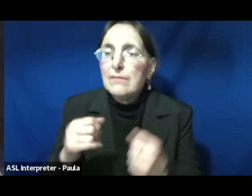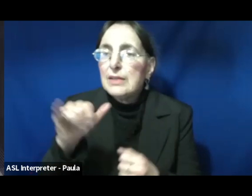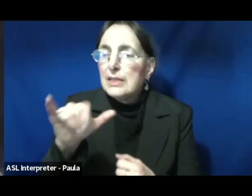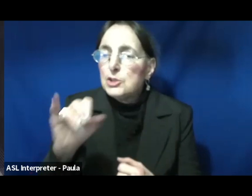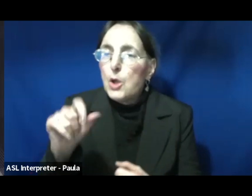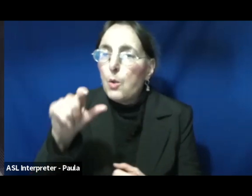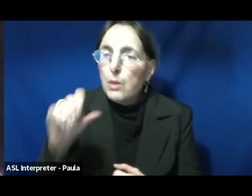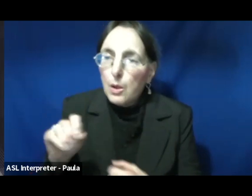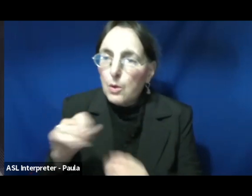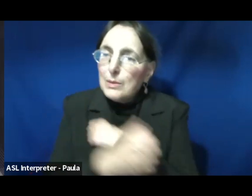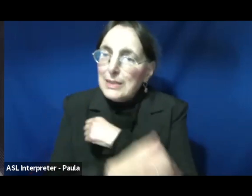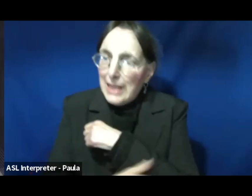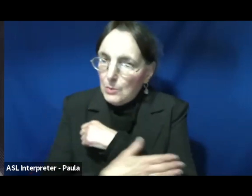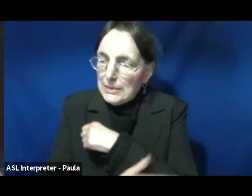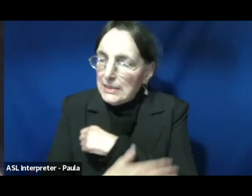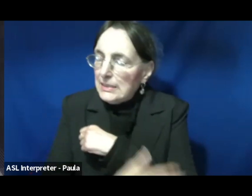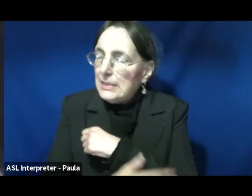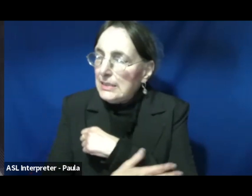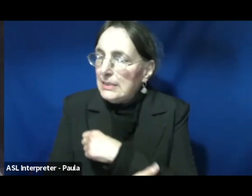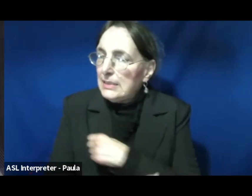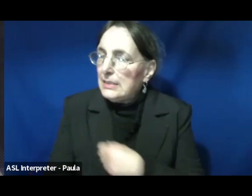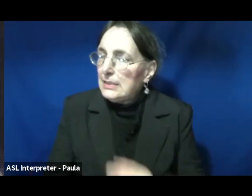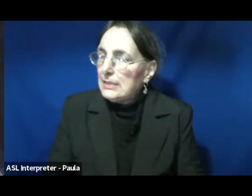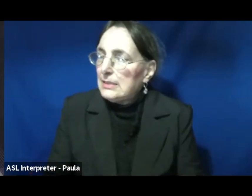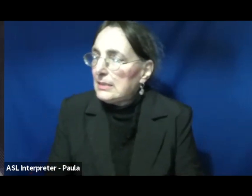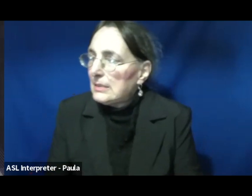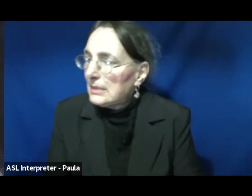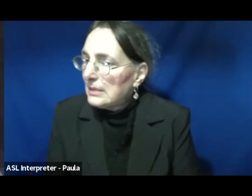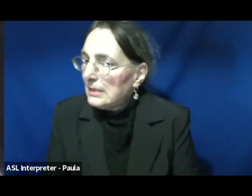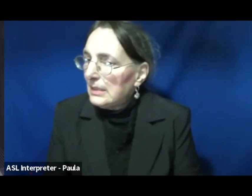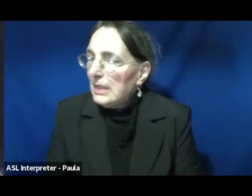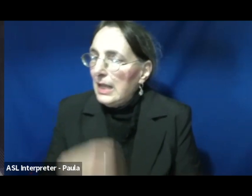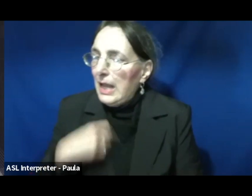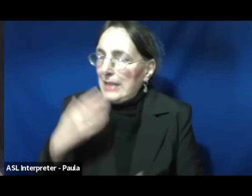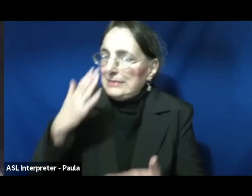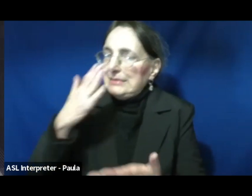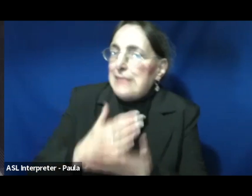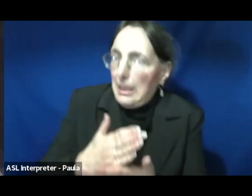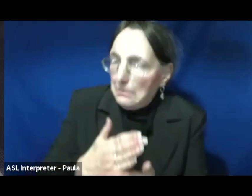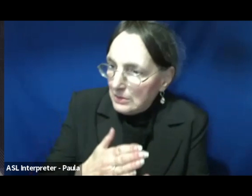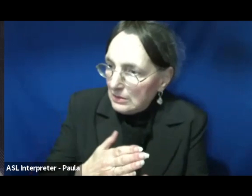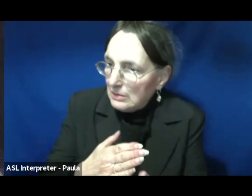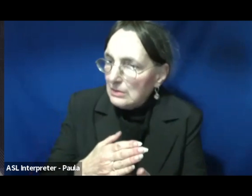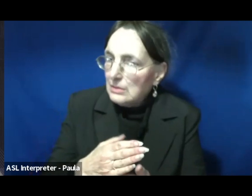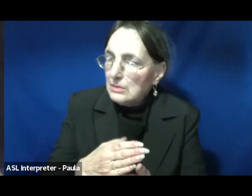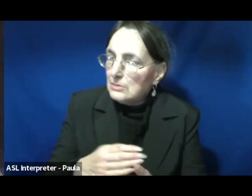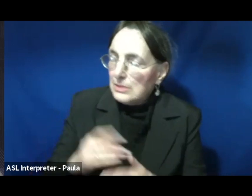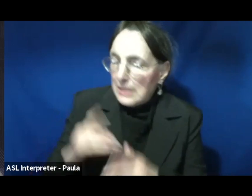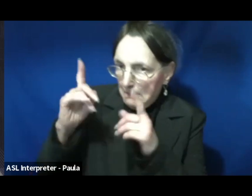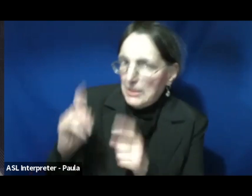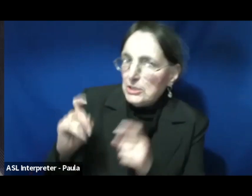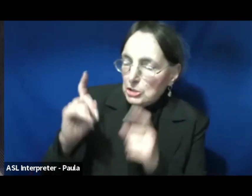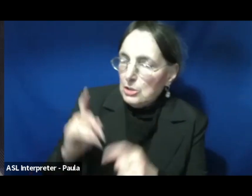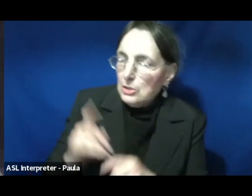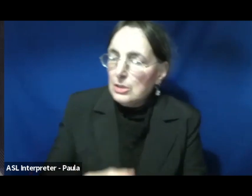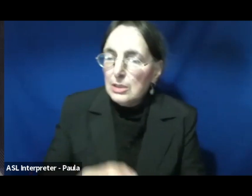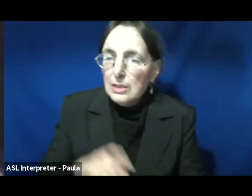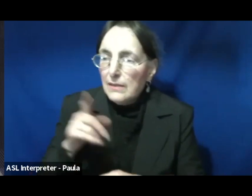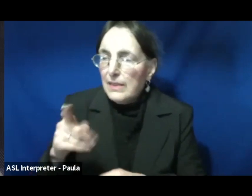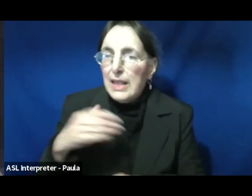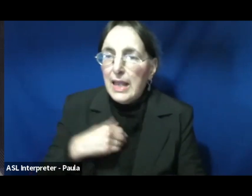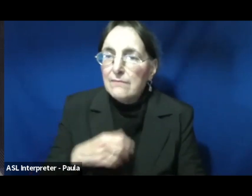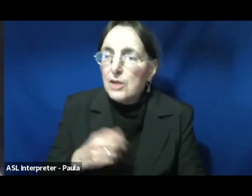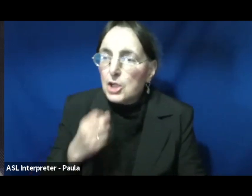is an almond orchard. And I stopped. This was last week or so. I took this picture because they have this goat over